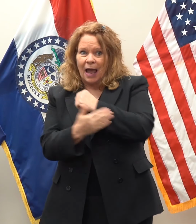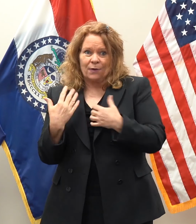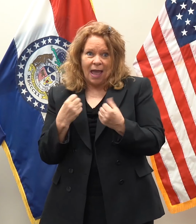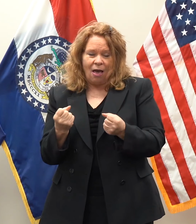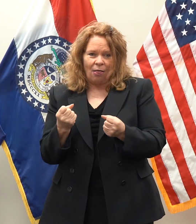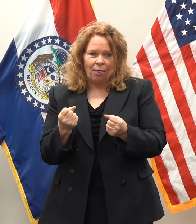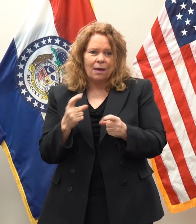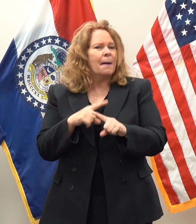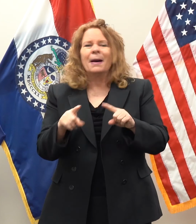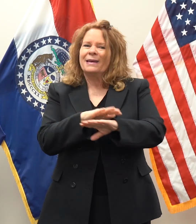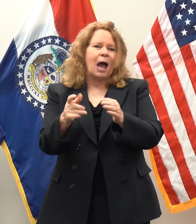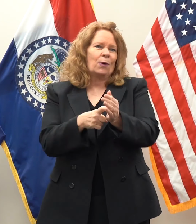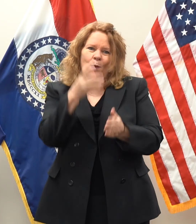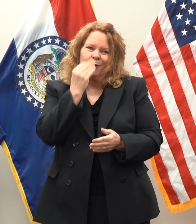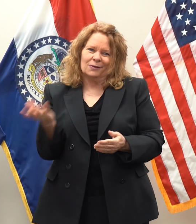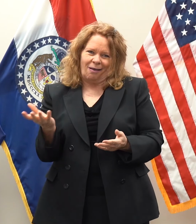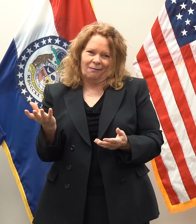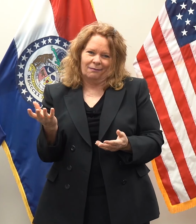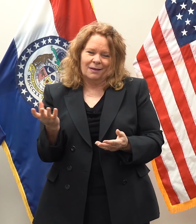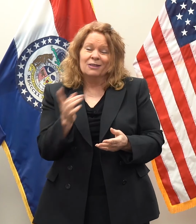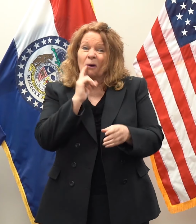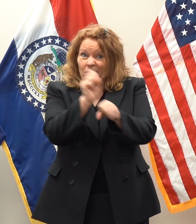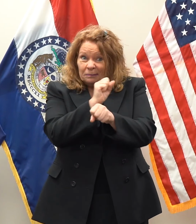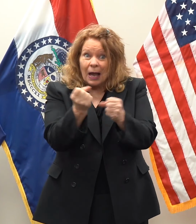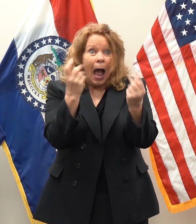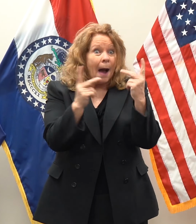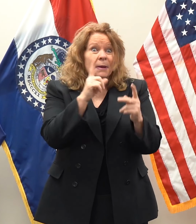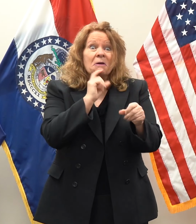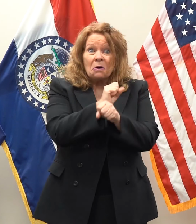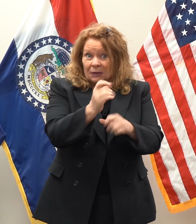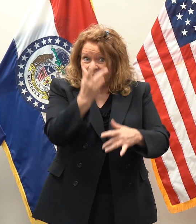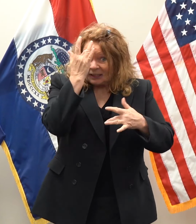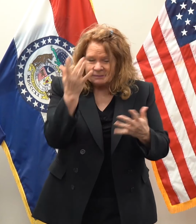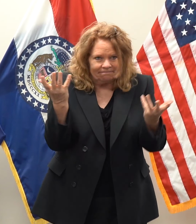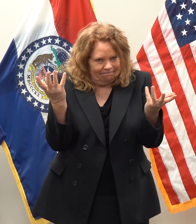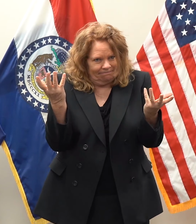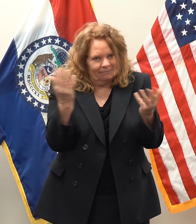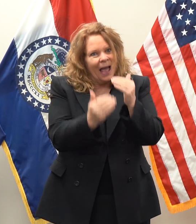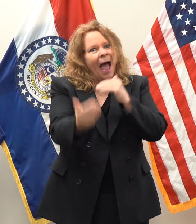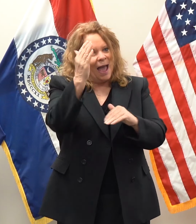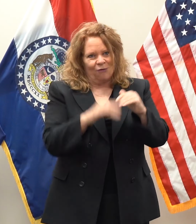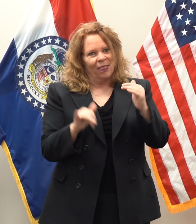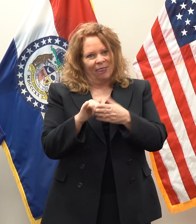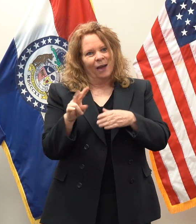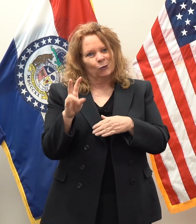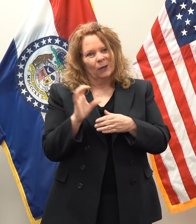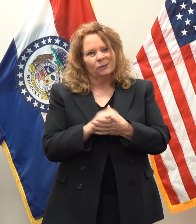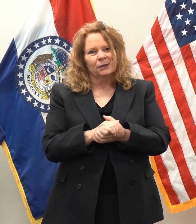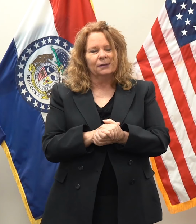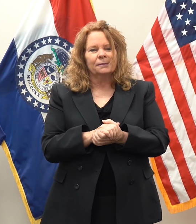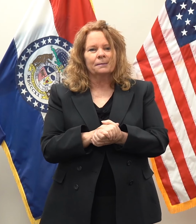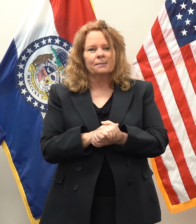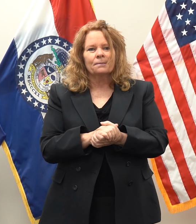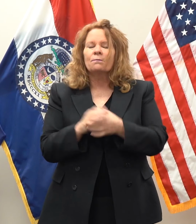not a requirement. And because of that, the real number of new cases in our community is even higher. We also